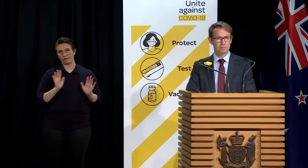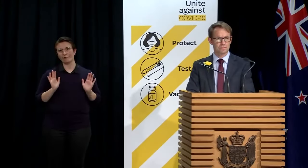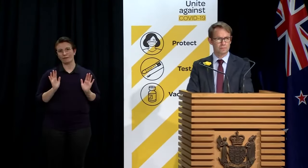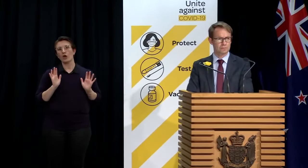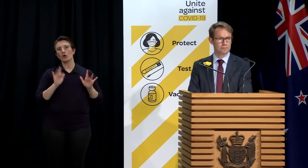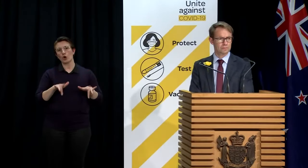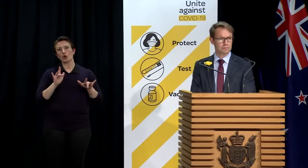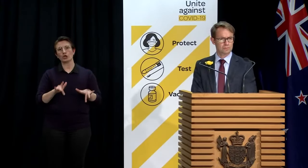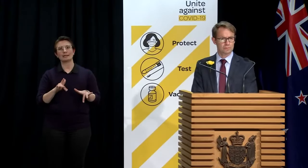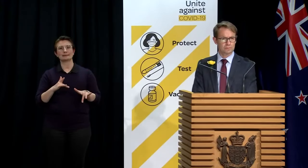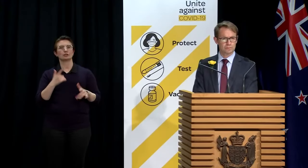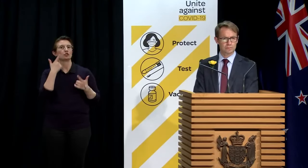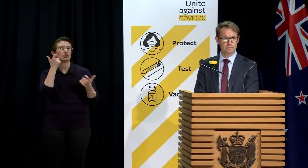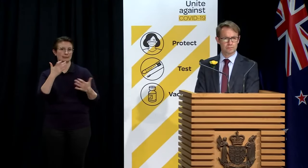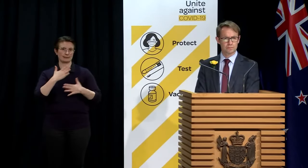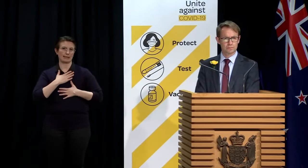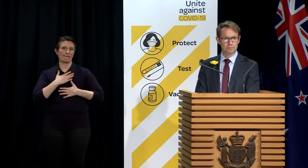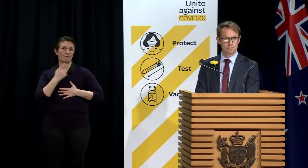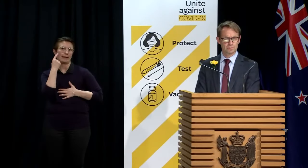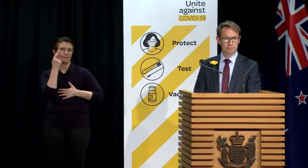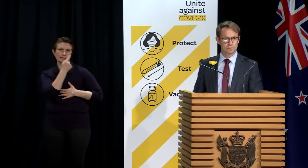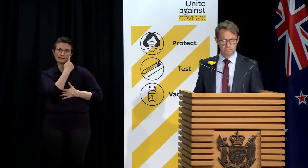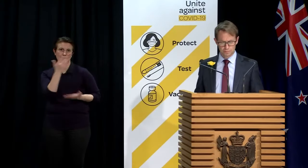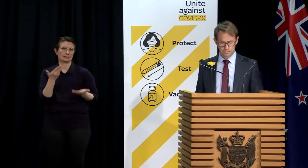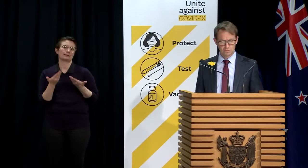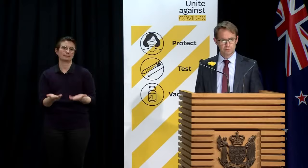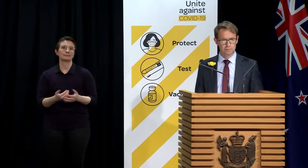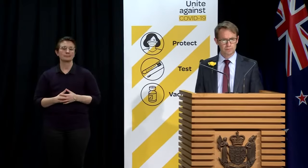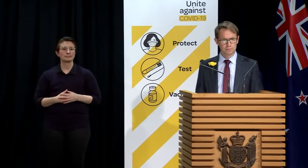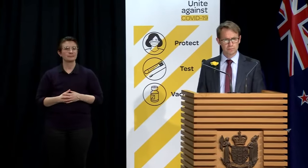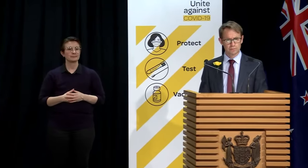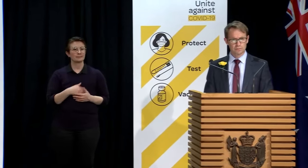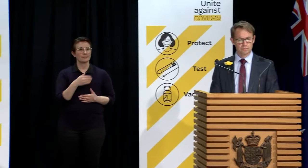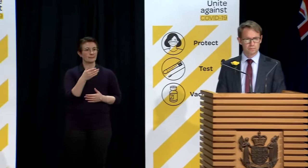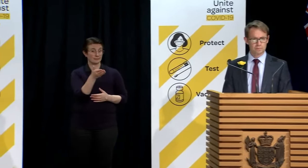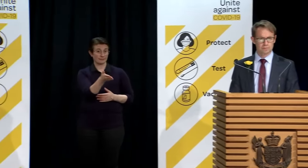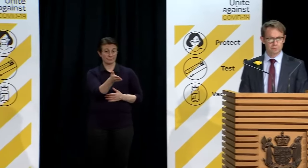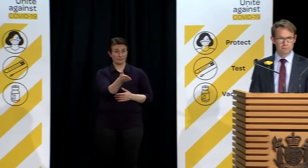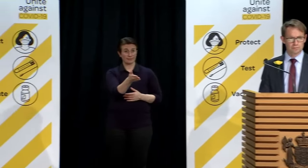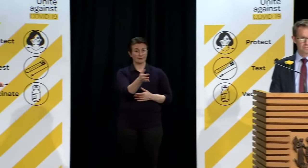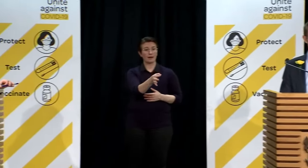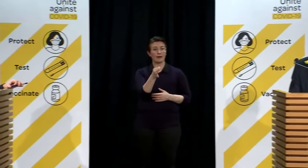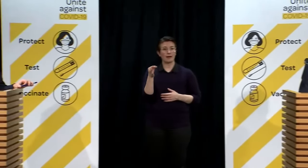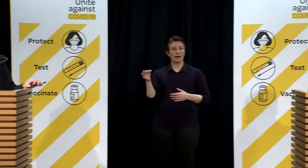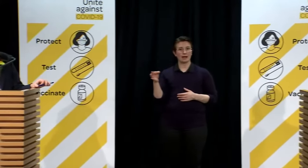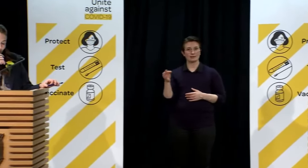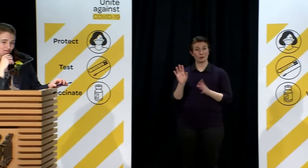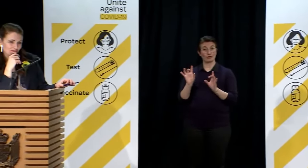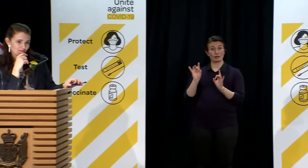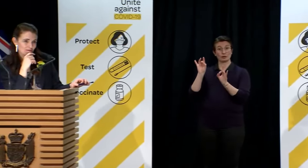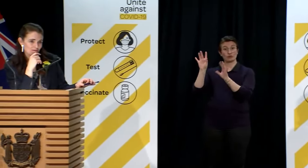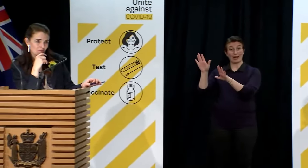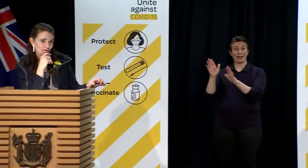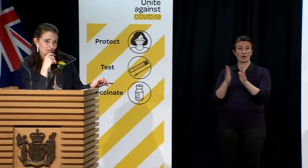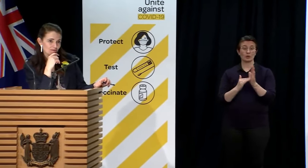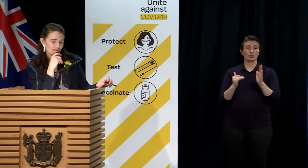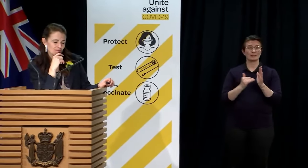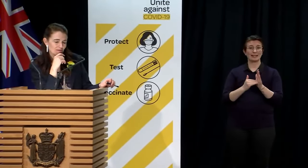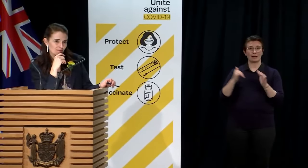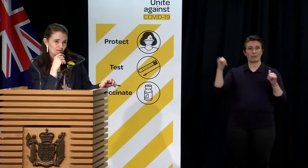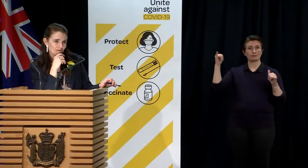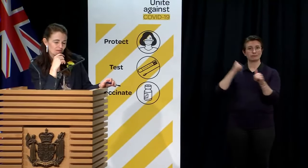back. Ben? Thank you. The airlines have different views on the Trans-Tasman bubble, which is of course coming up for review in the next couple of weeks after that initial 8-week